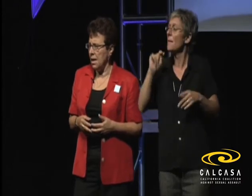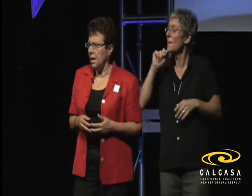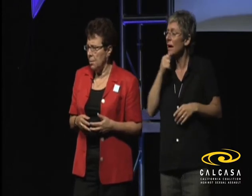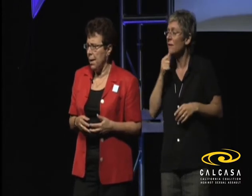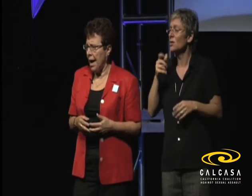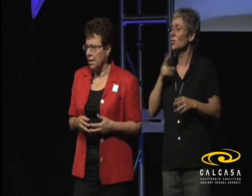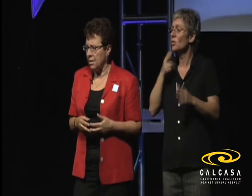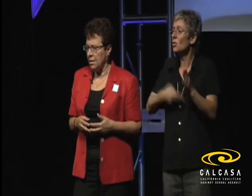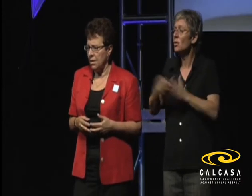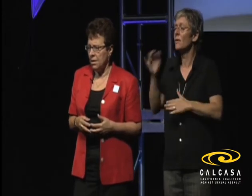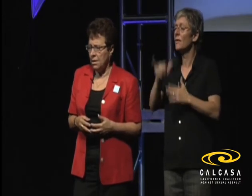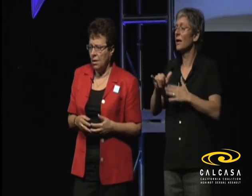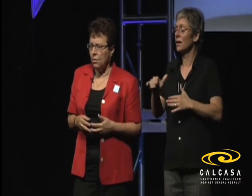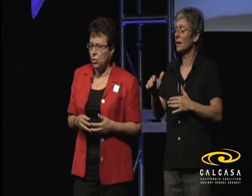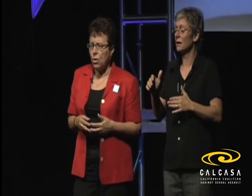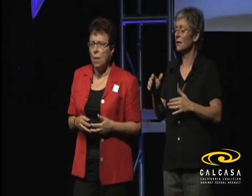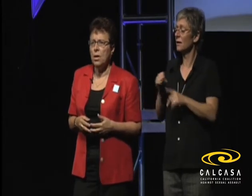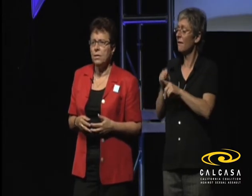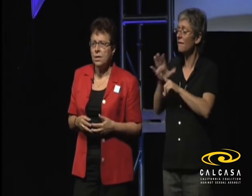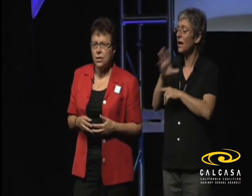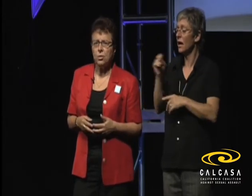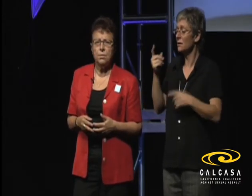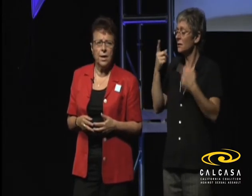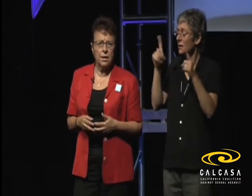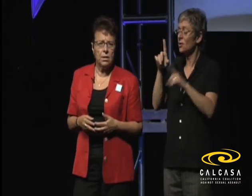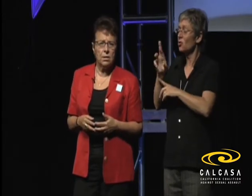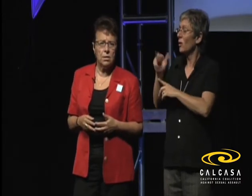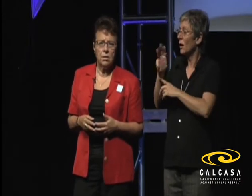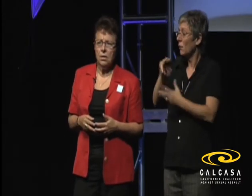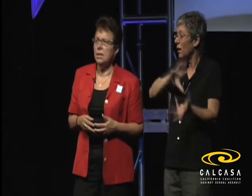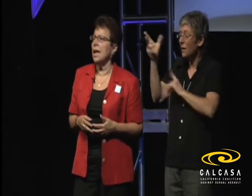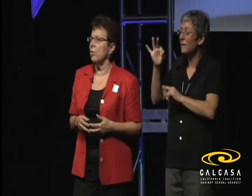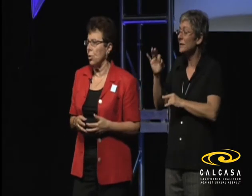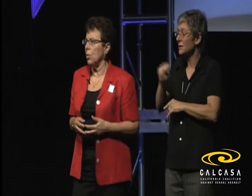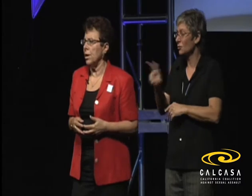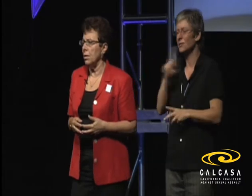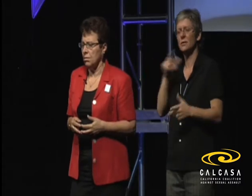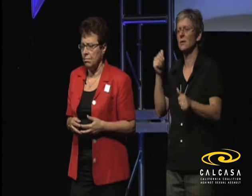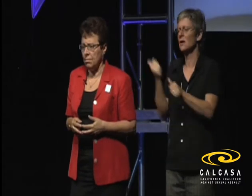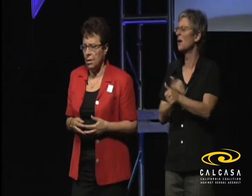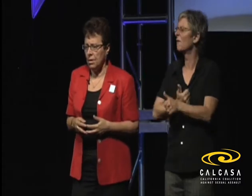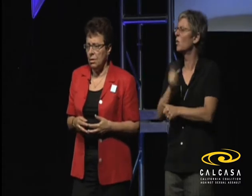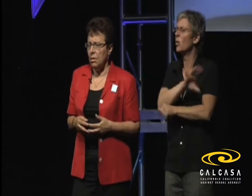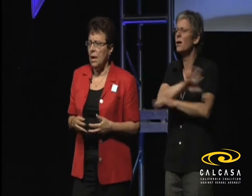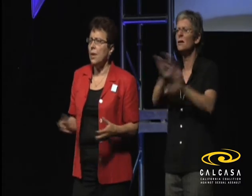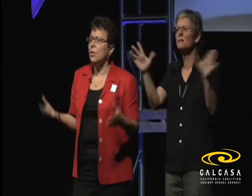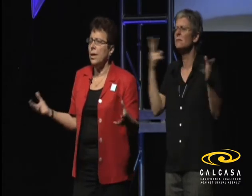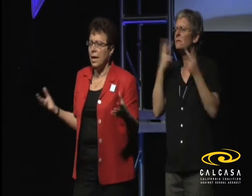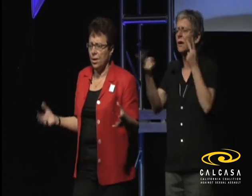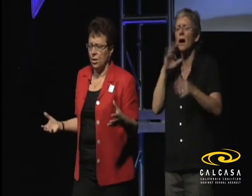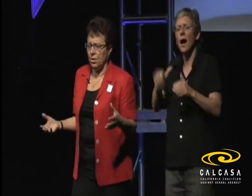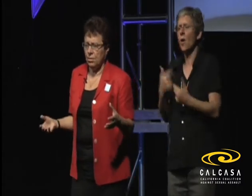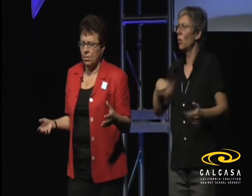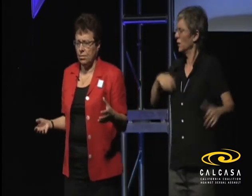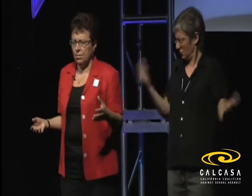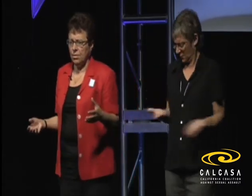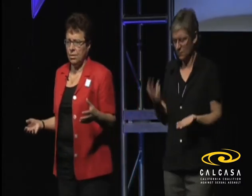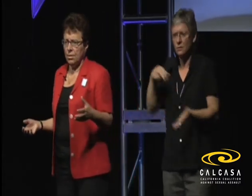effects and impact of the trauma of sexual violence is everywhere. How did we get